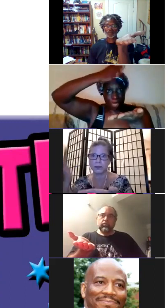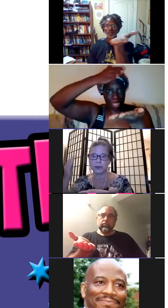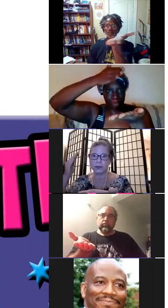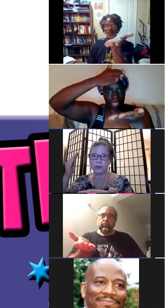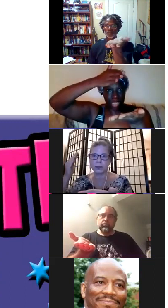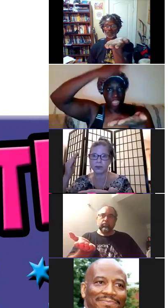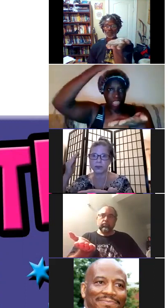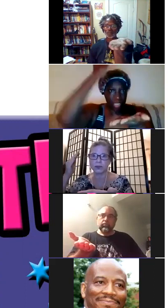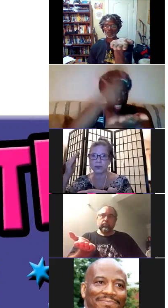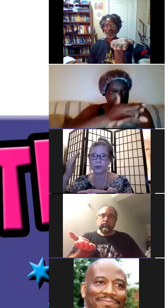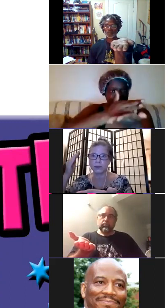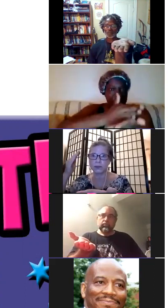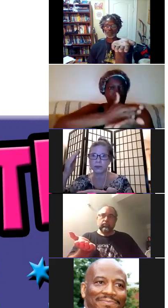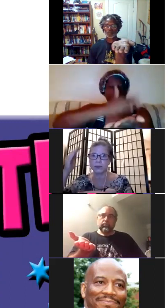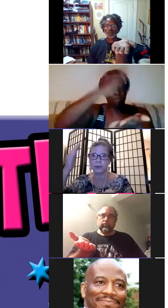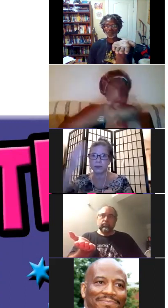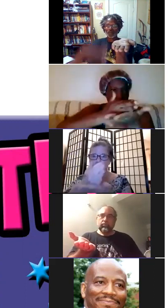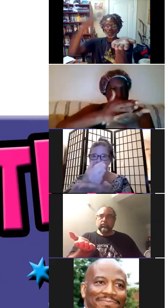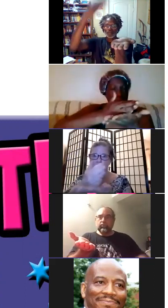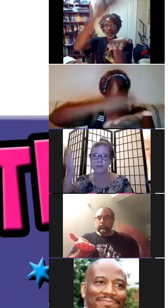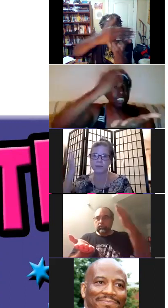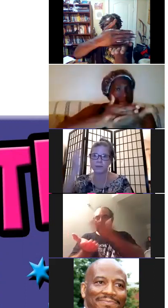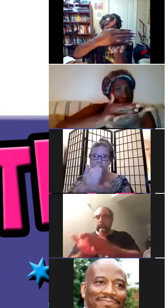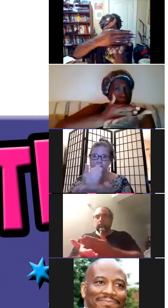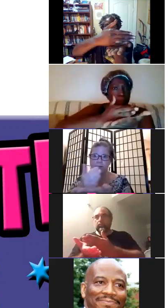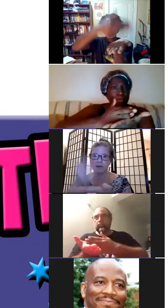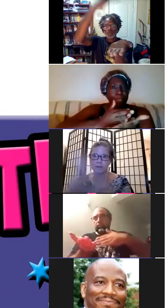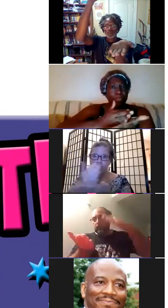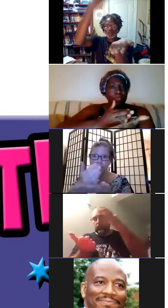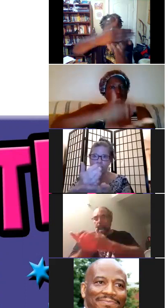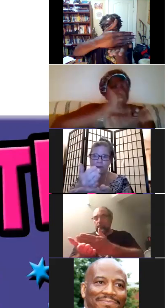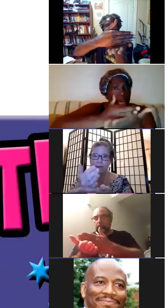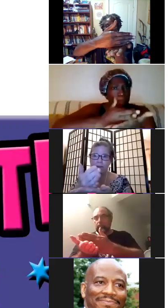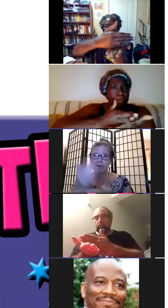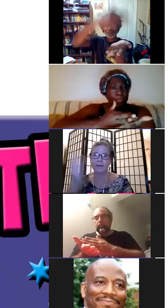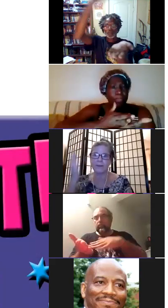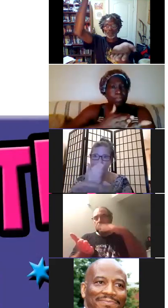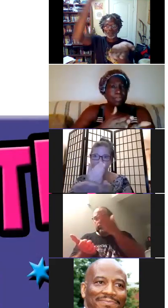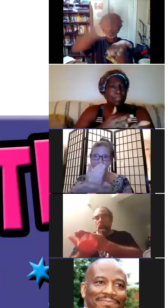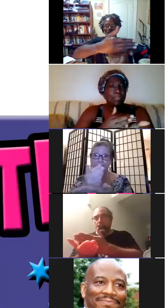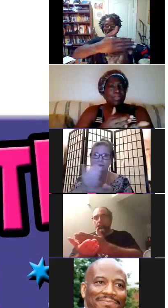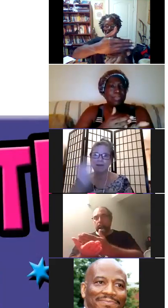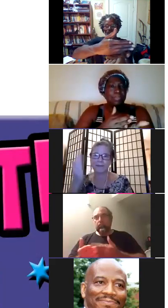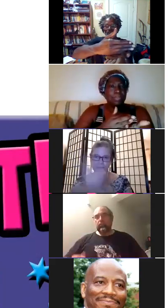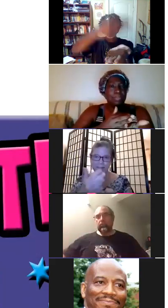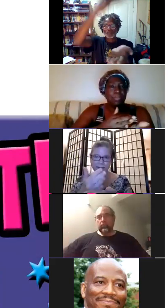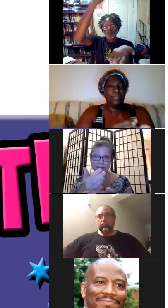dominant palm coming down like abruptly. Stop. Stop.